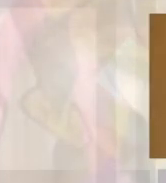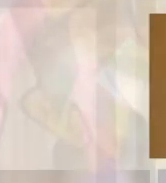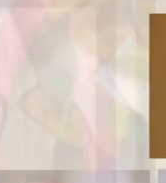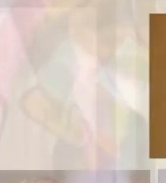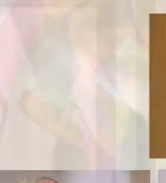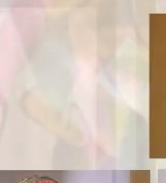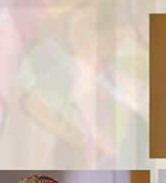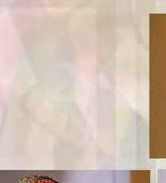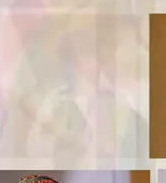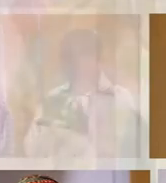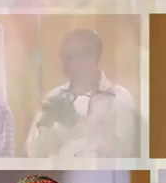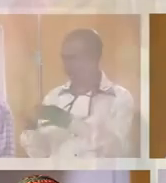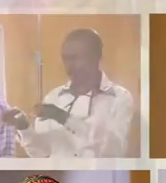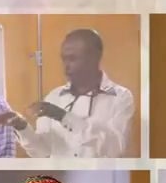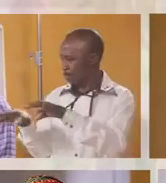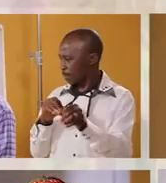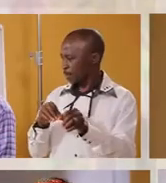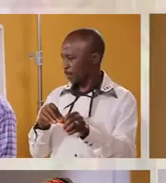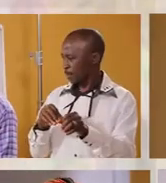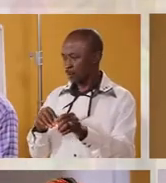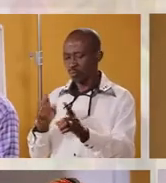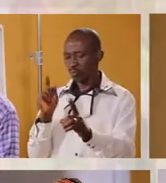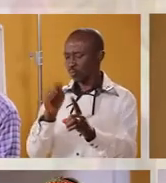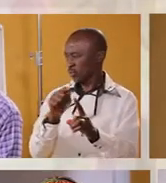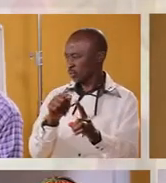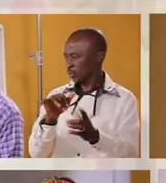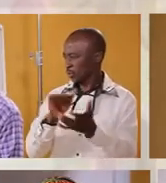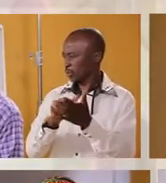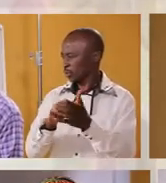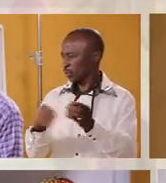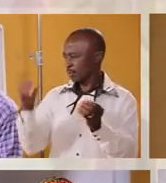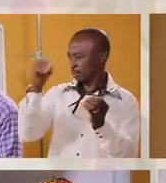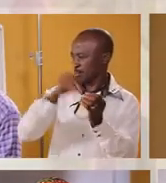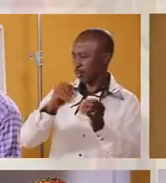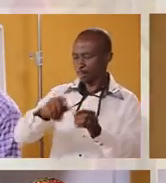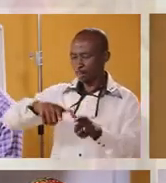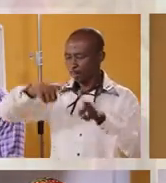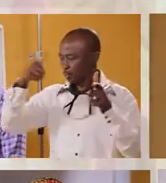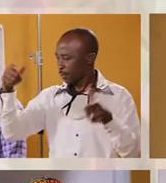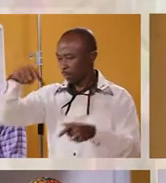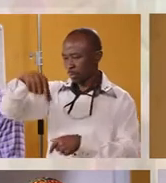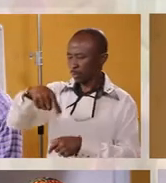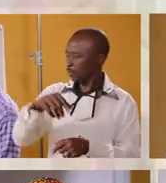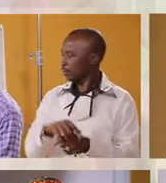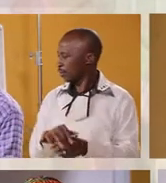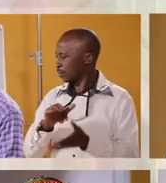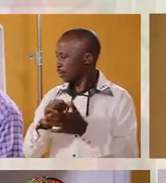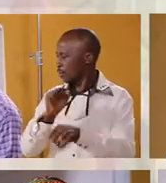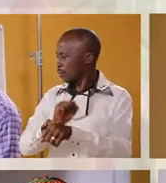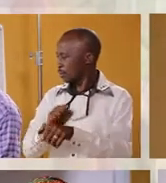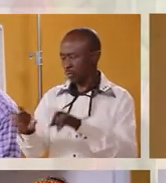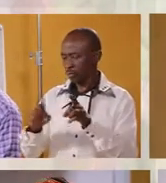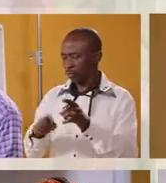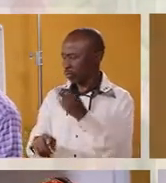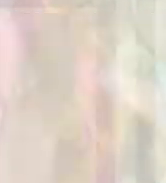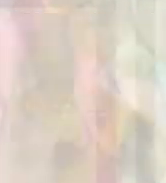the next point, we should ensure whatever we see is clear. That means work is being done, we